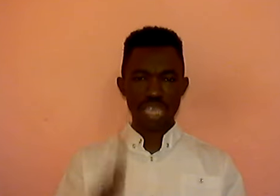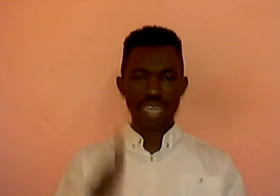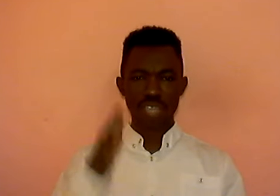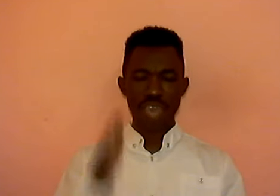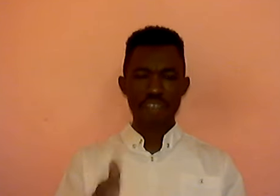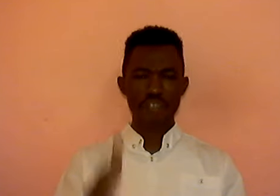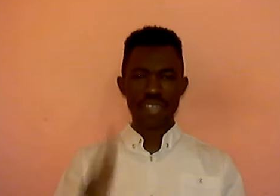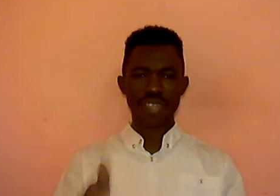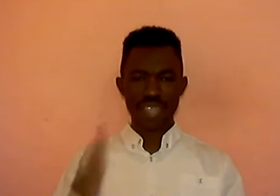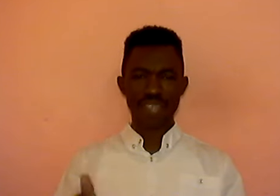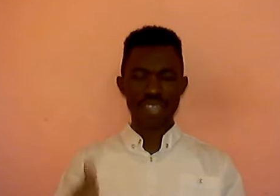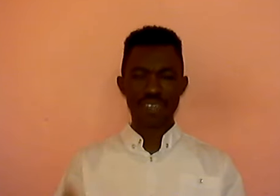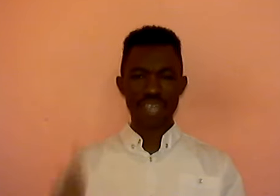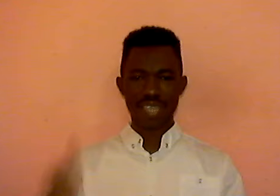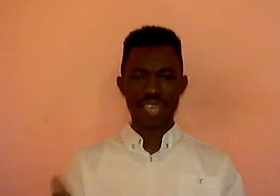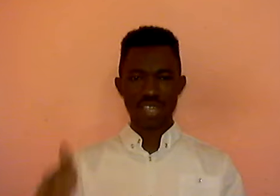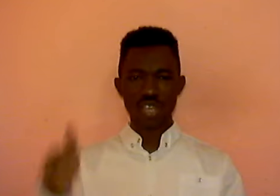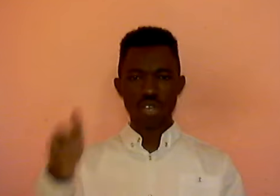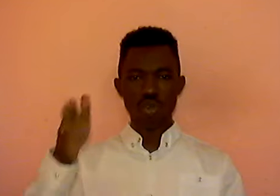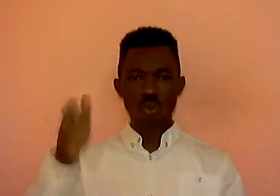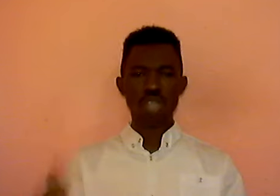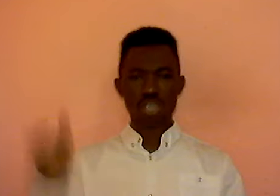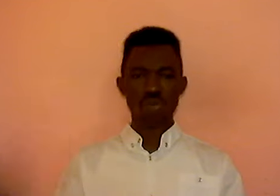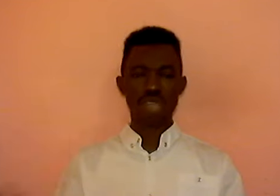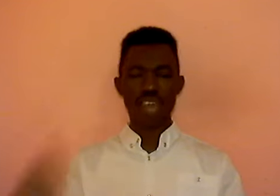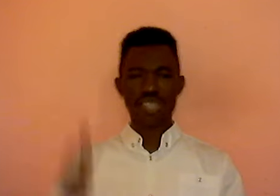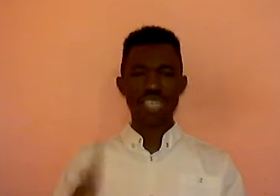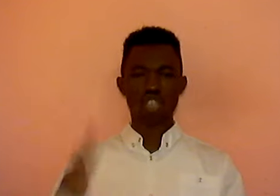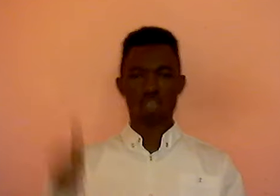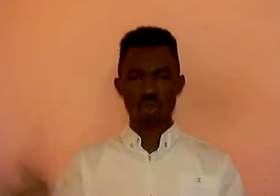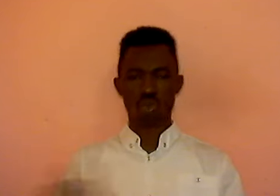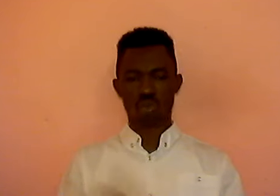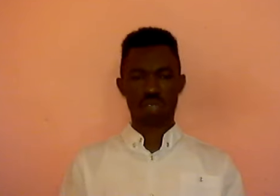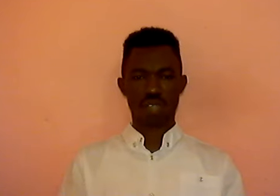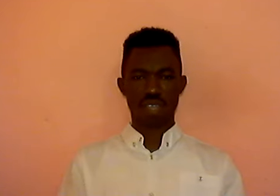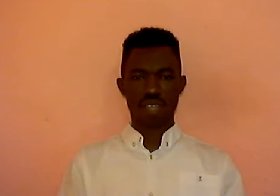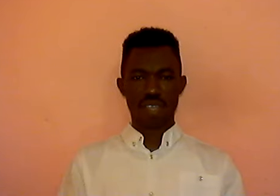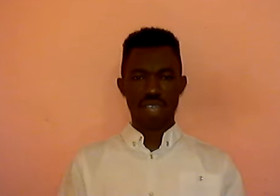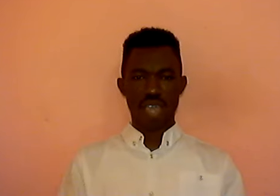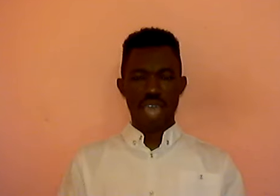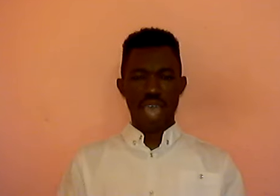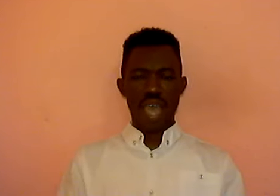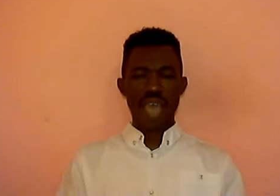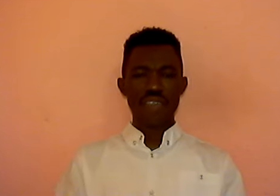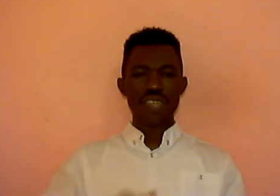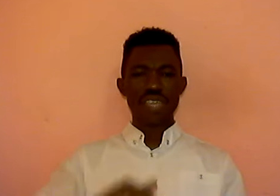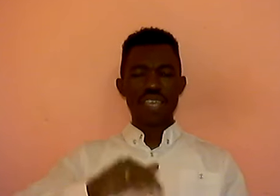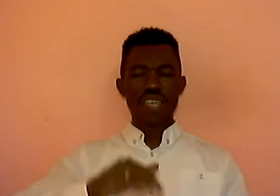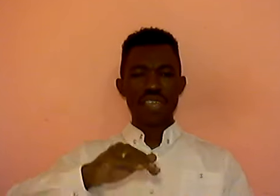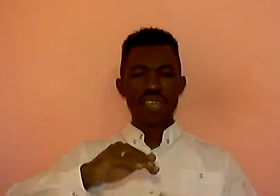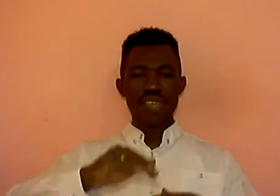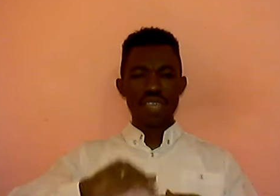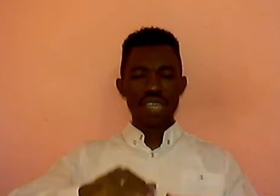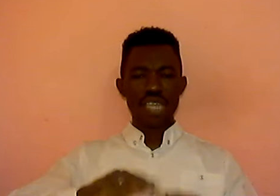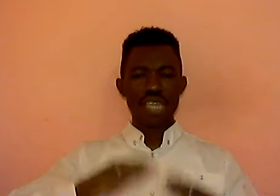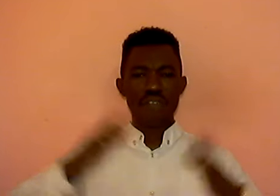that everything he created, was good. Everything is good. And he